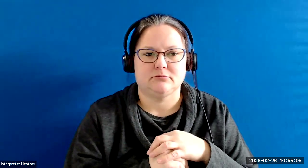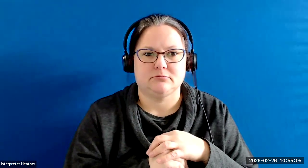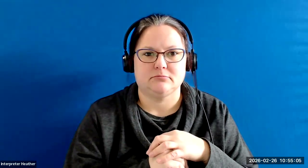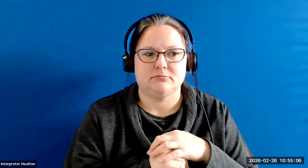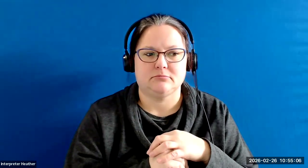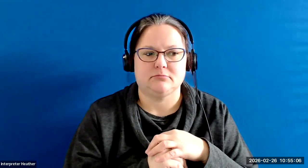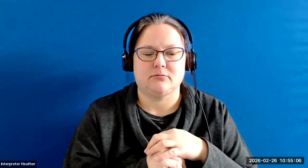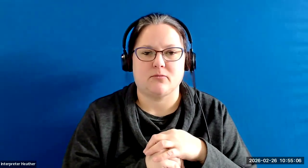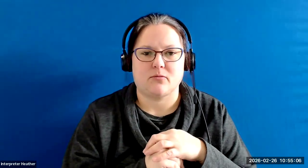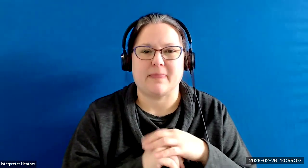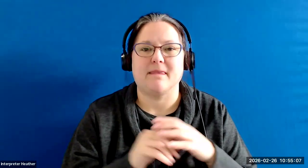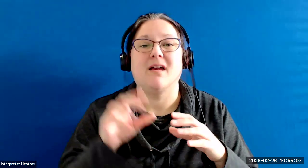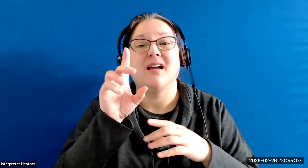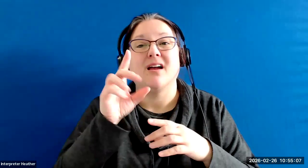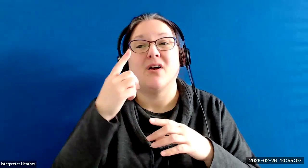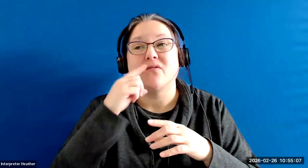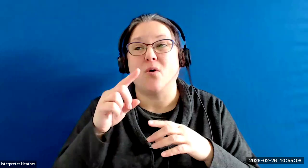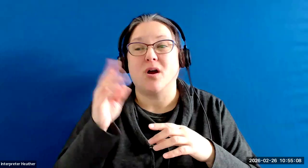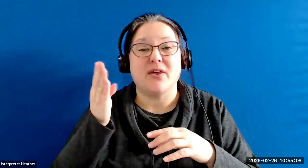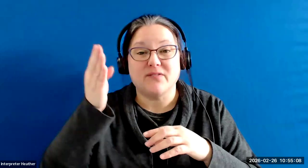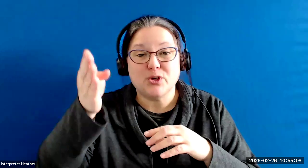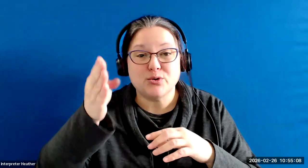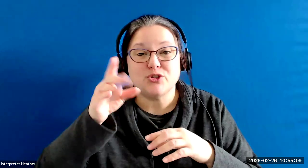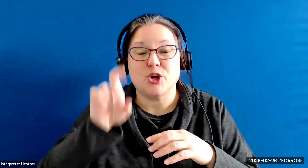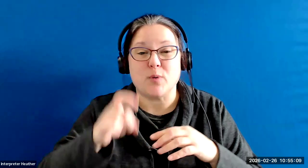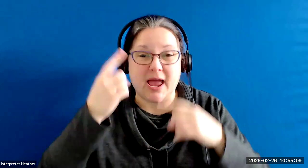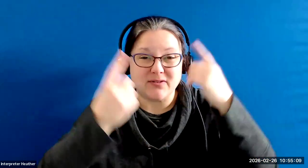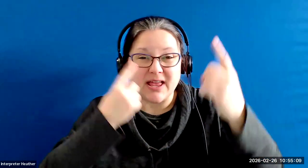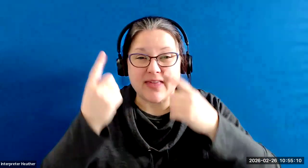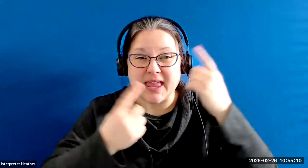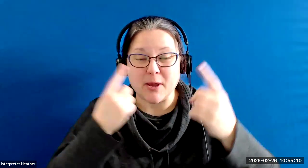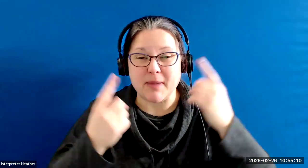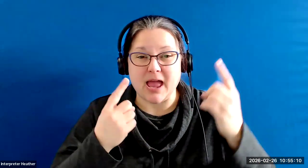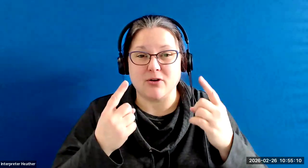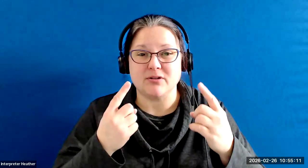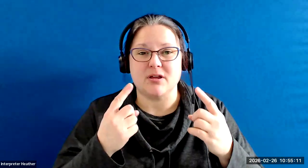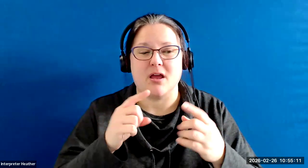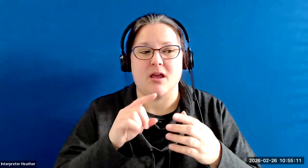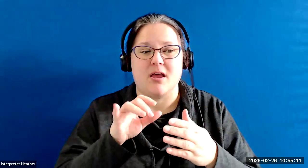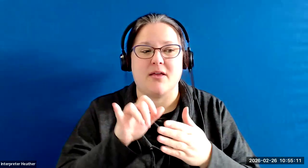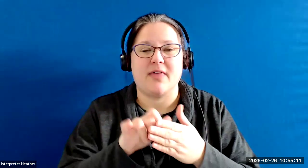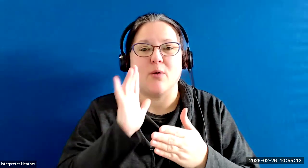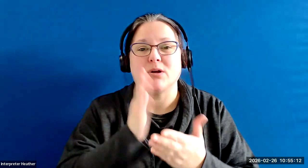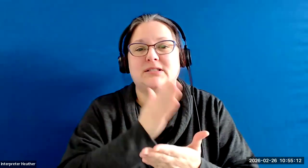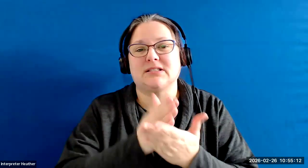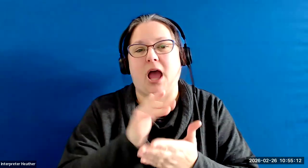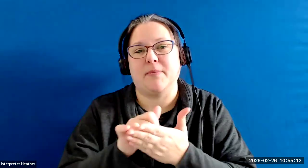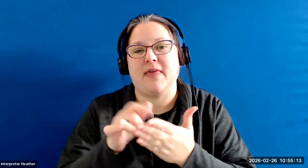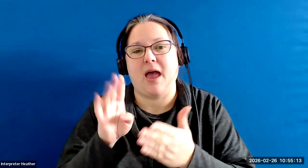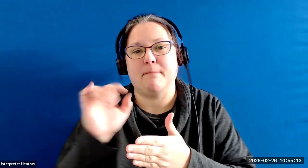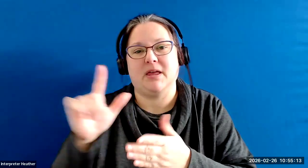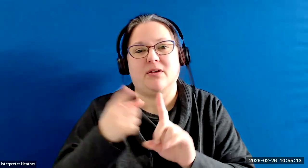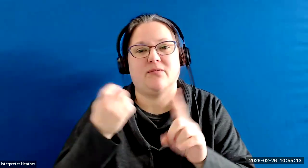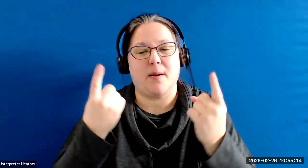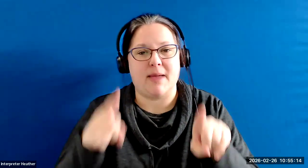a disabled future, we need to think about the various aspects that prevent that from happening,